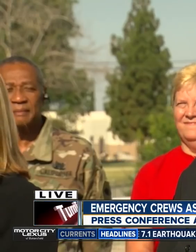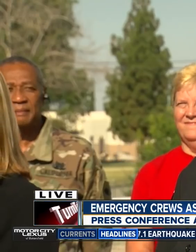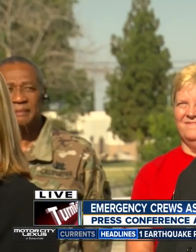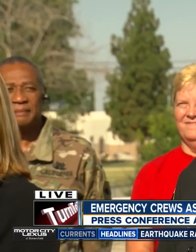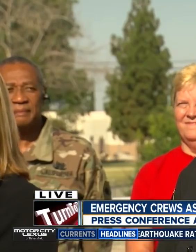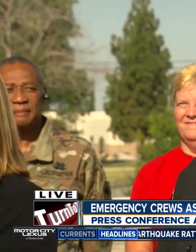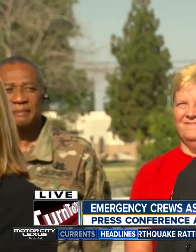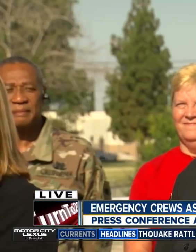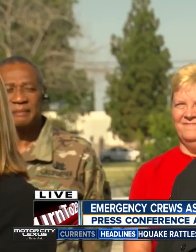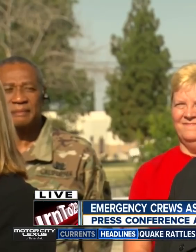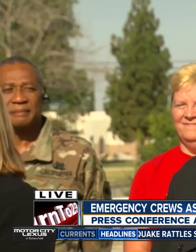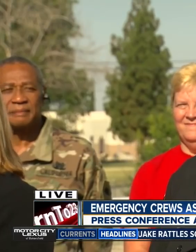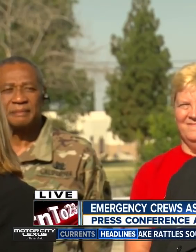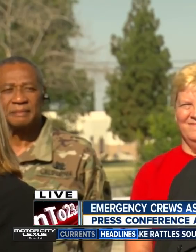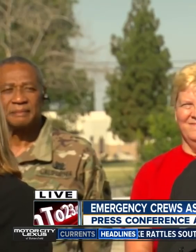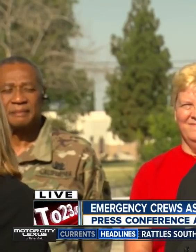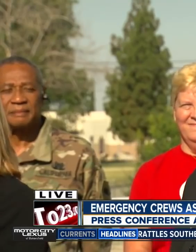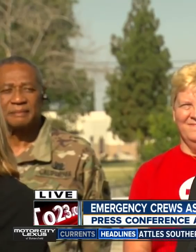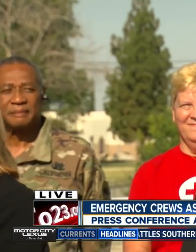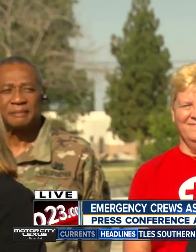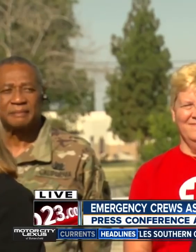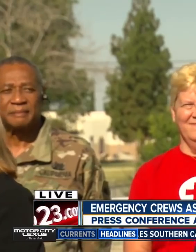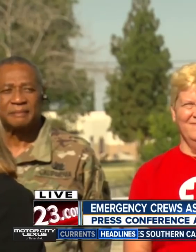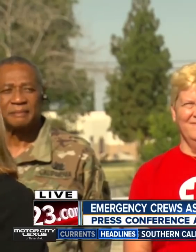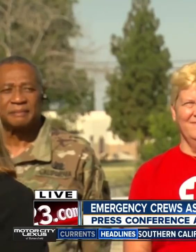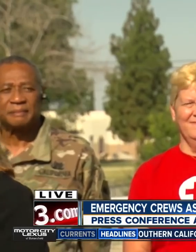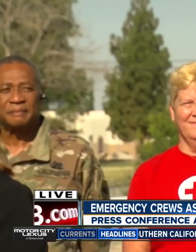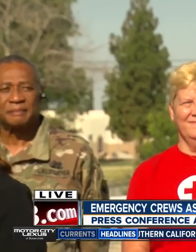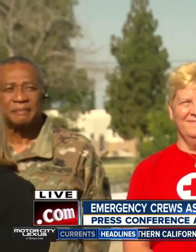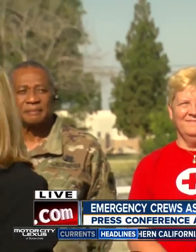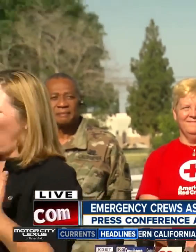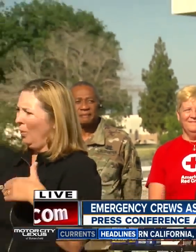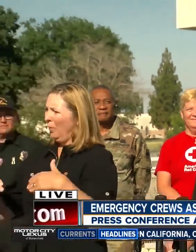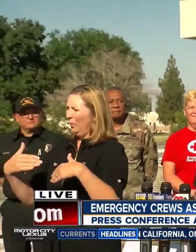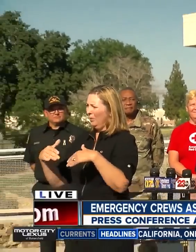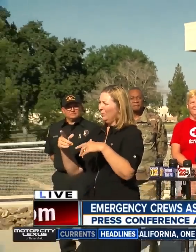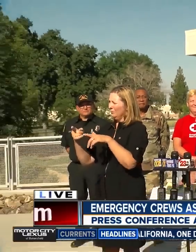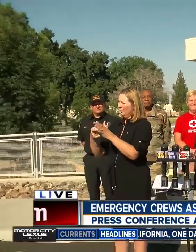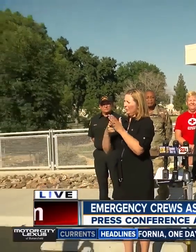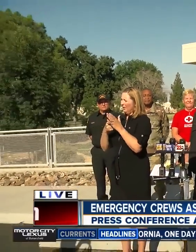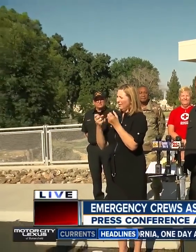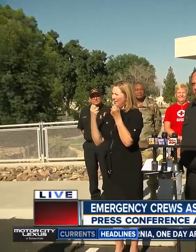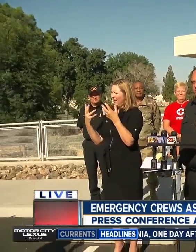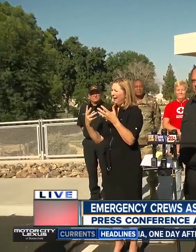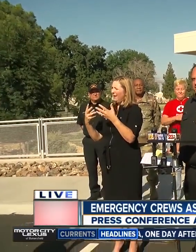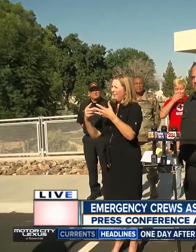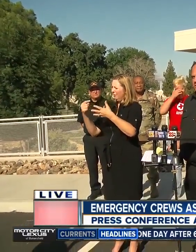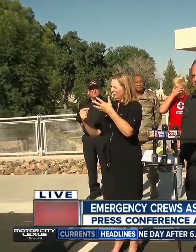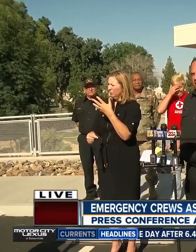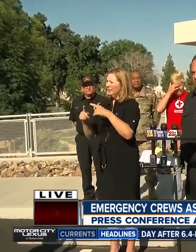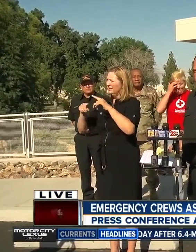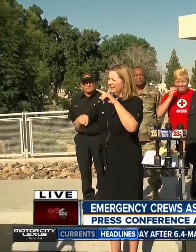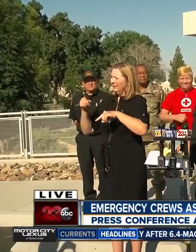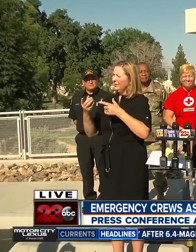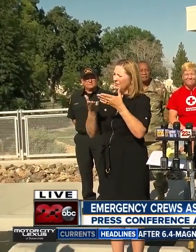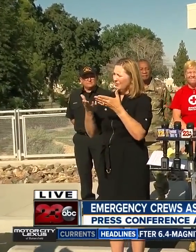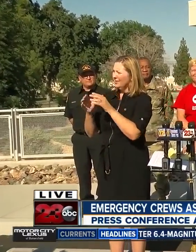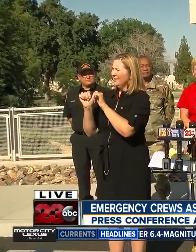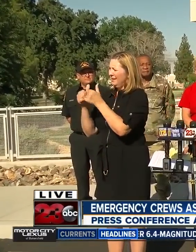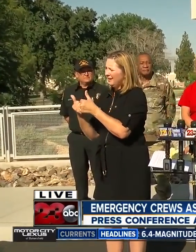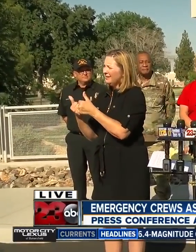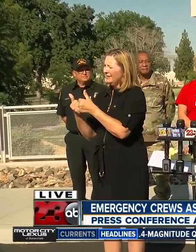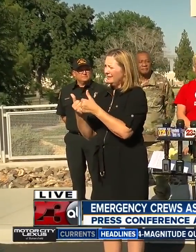chief. And so as you can see, it takes a very wide mutual aid system in order to help with this, but also get ahead of